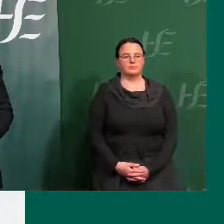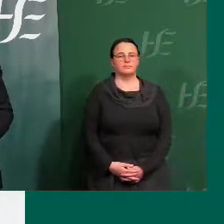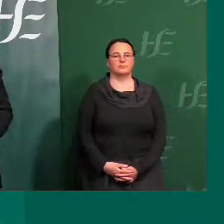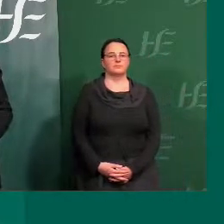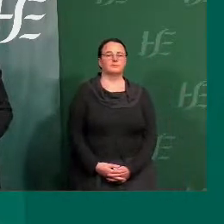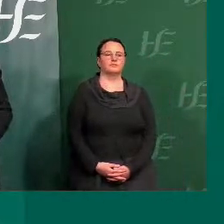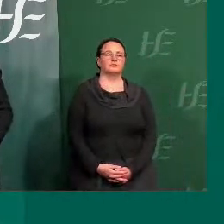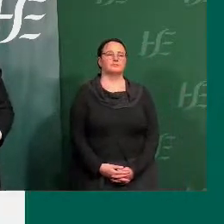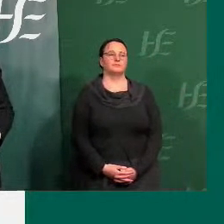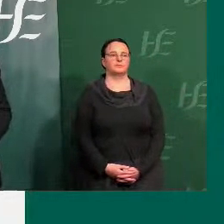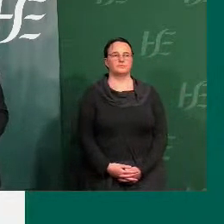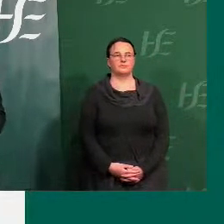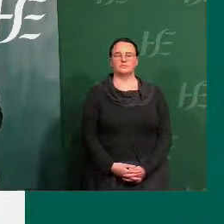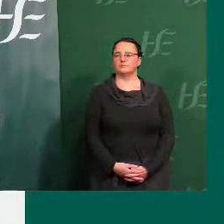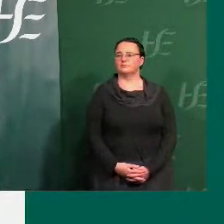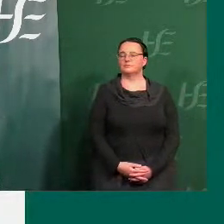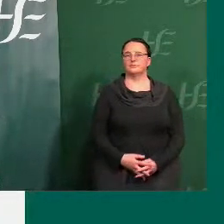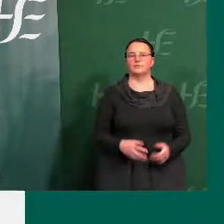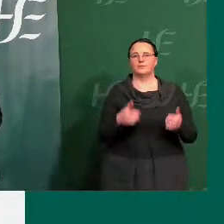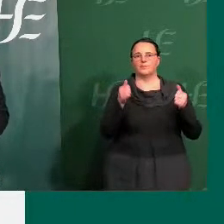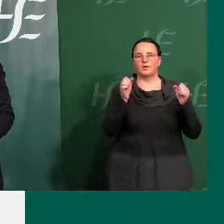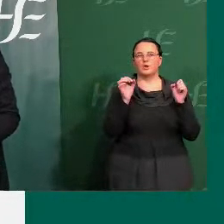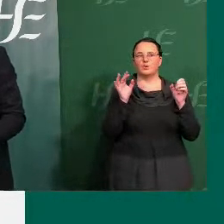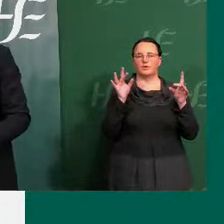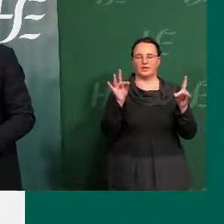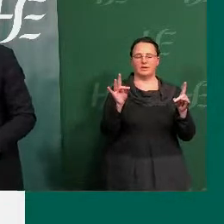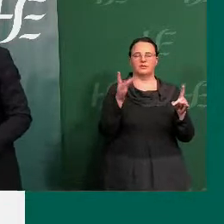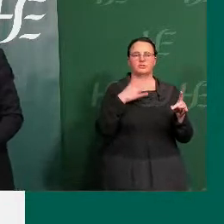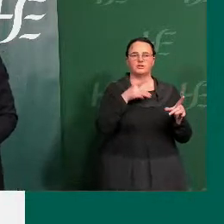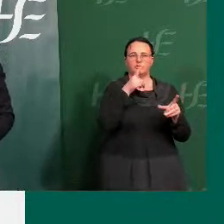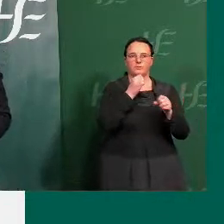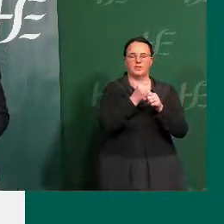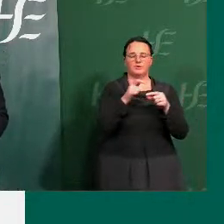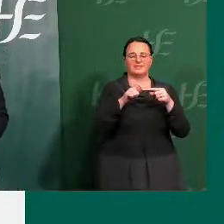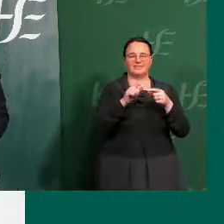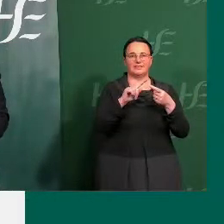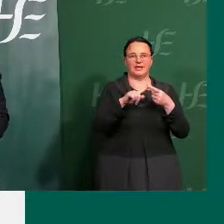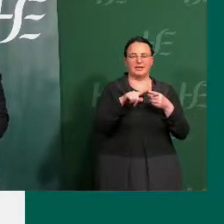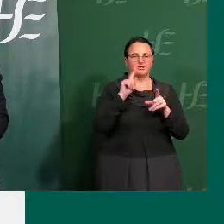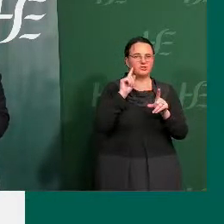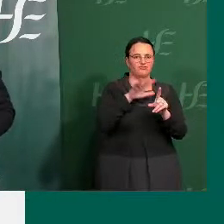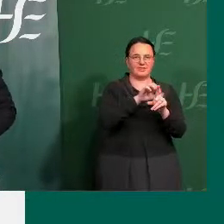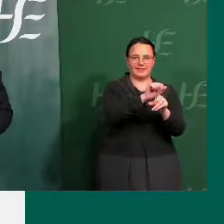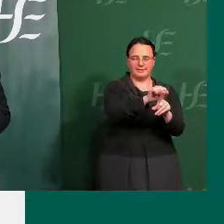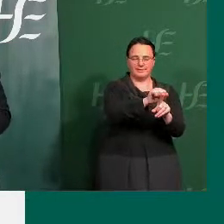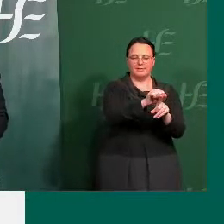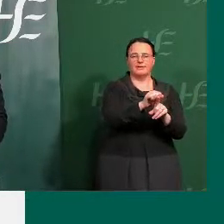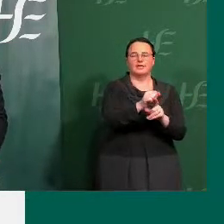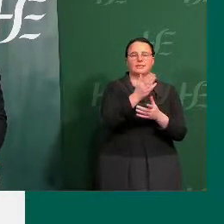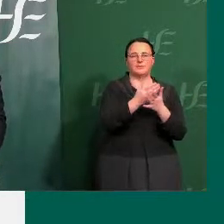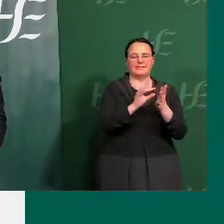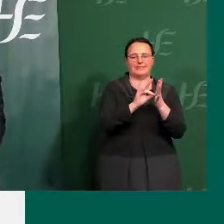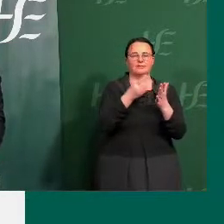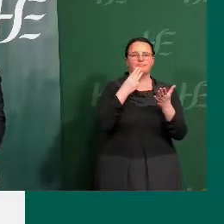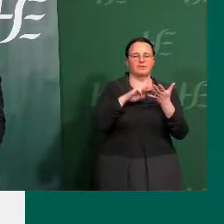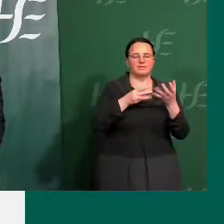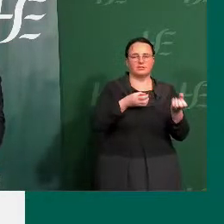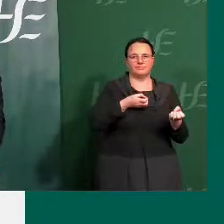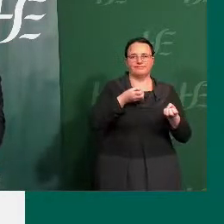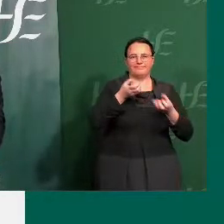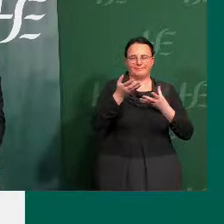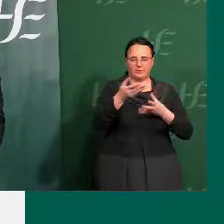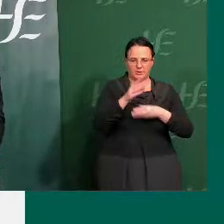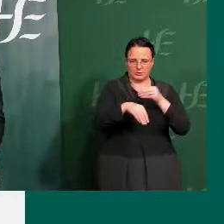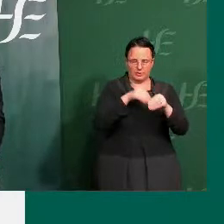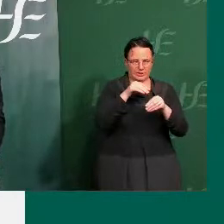It's a quick preview. Okay, so just maybe on testing and tracing. Thanks, Mary. On testing and tracing, just some of the key messages, I suppose, in terms of